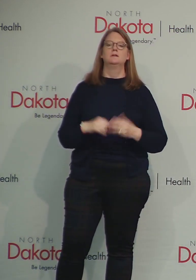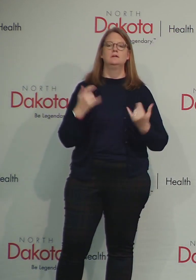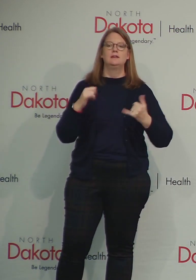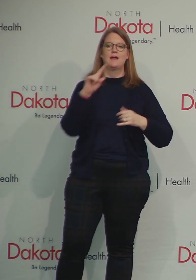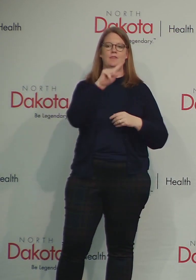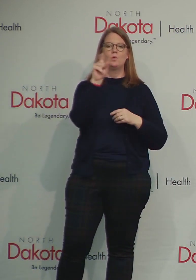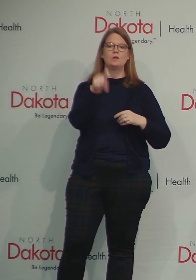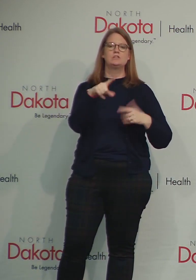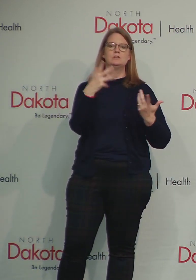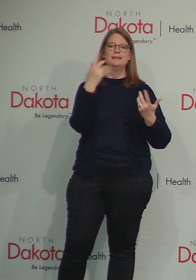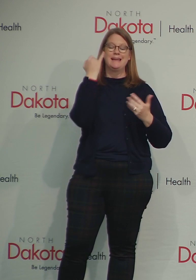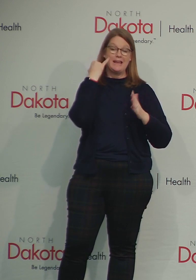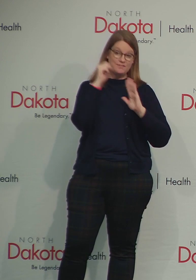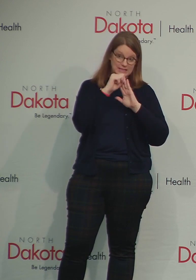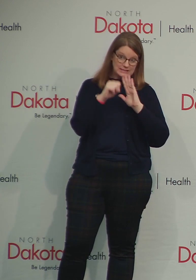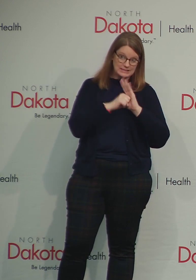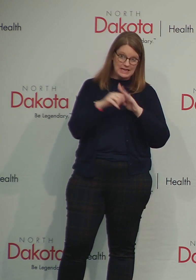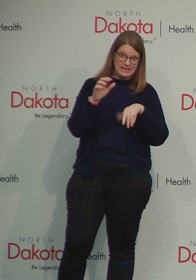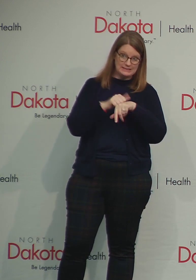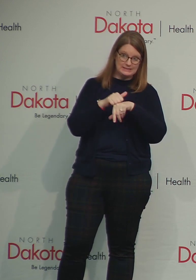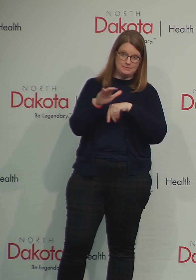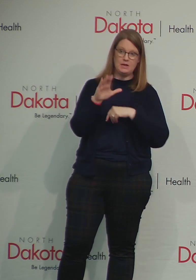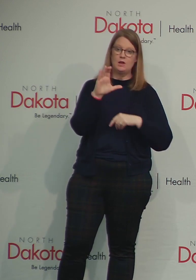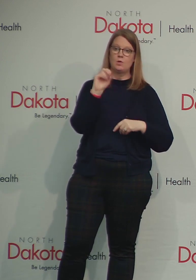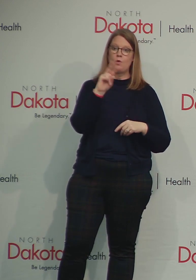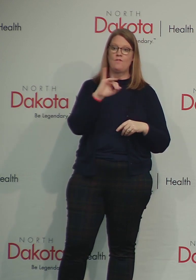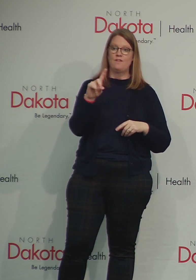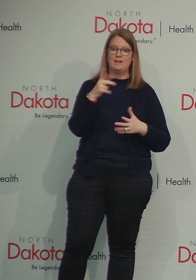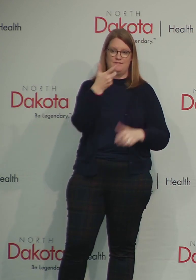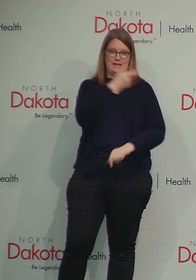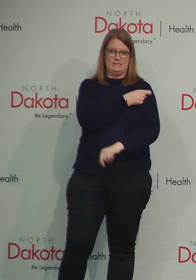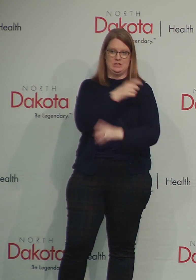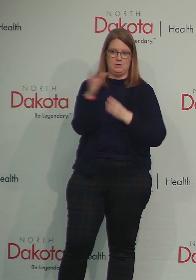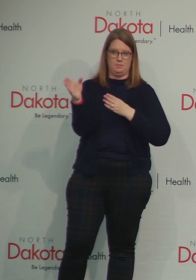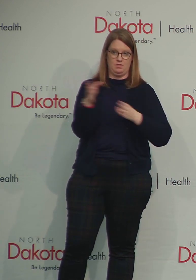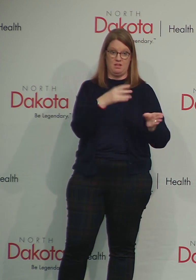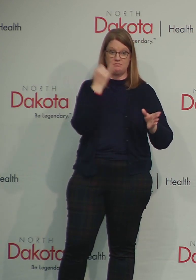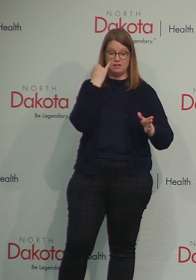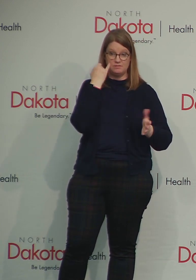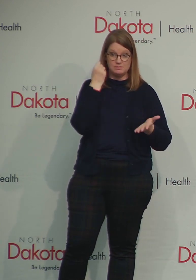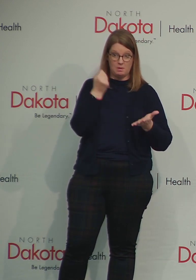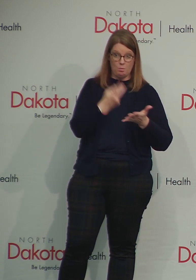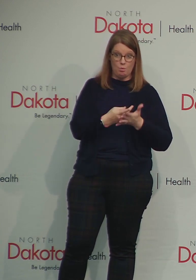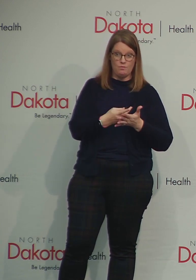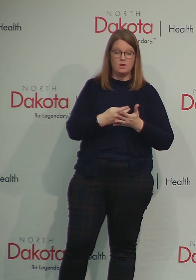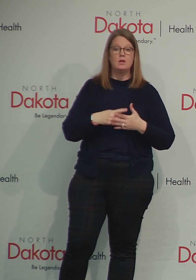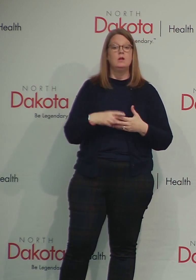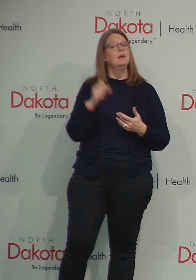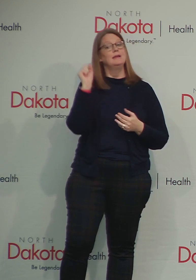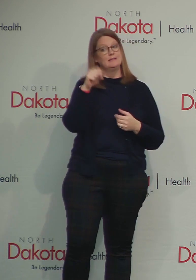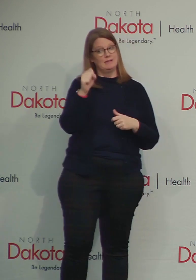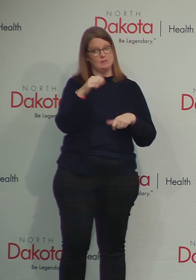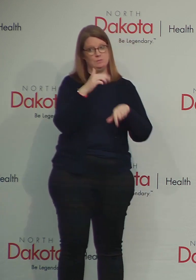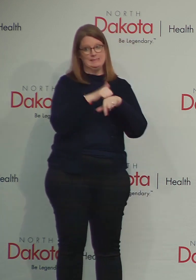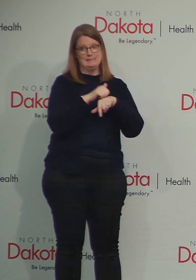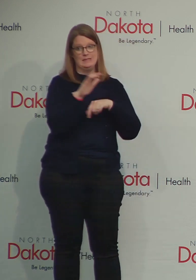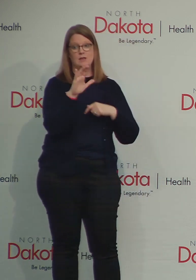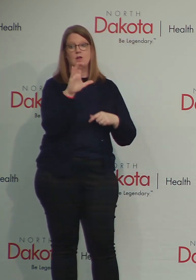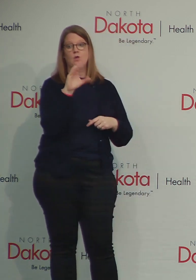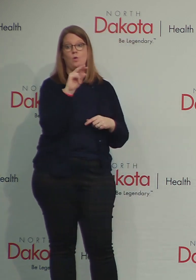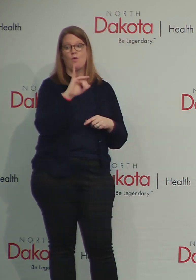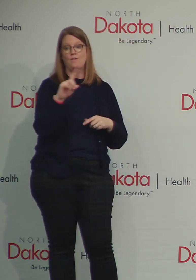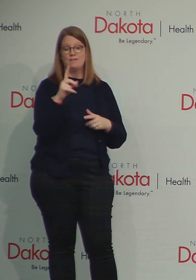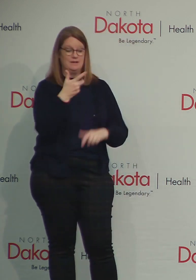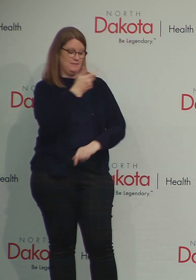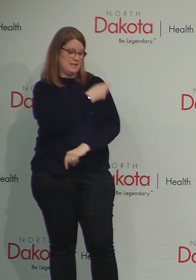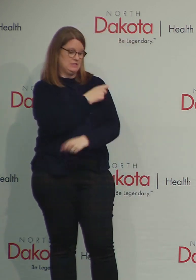question was if our state has submitted a COVID vaccination plan and if it's been approved. We did submit our COVID